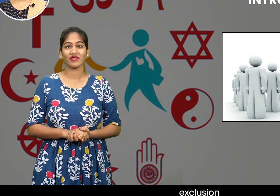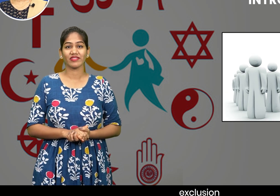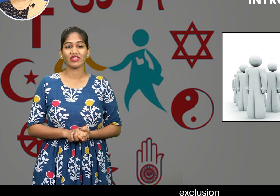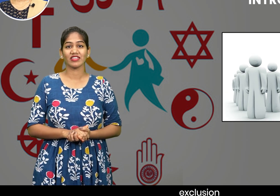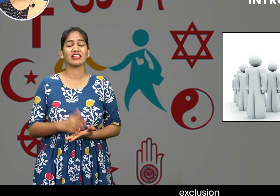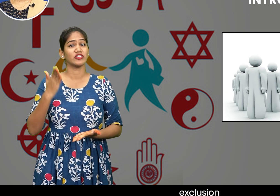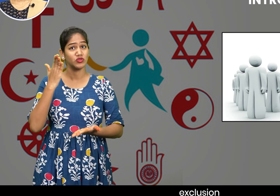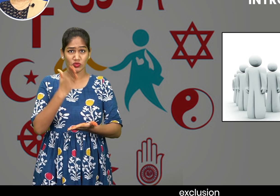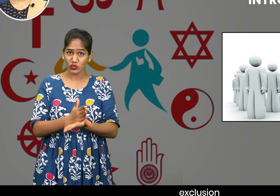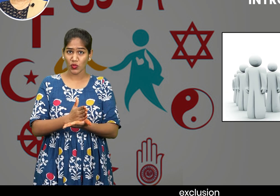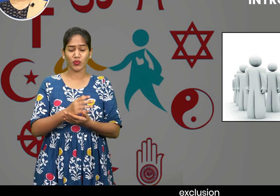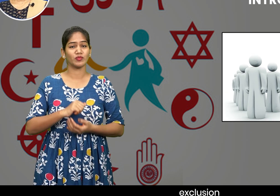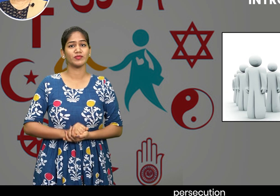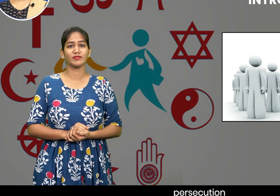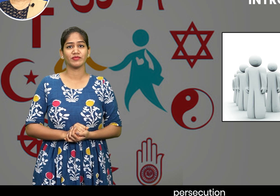exclusion,